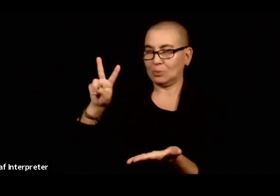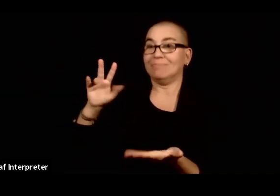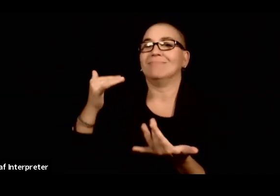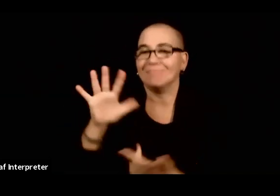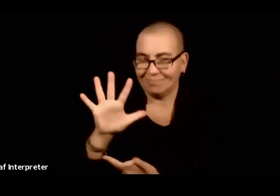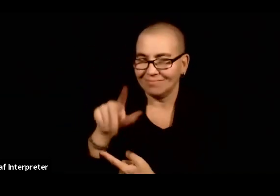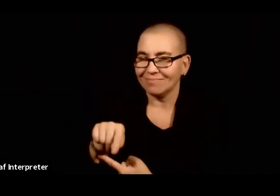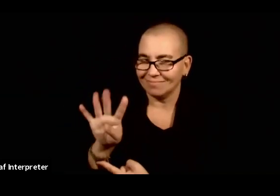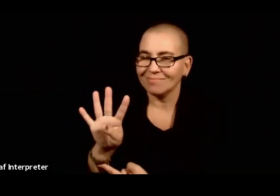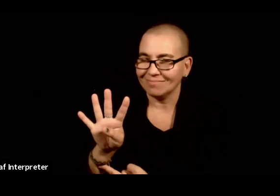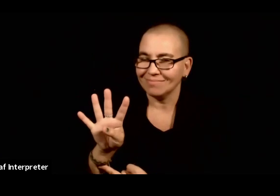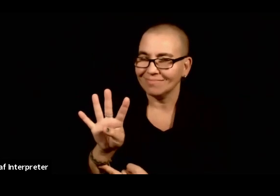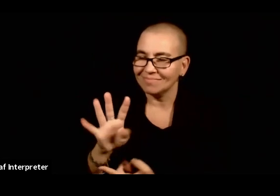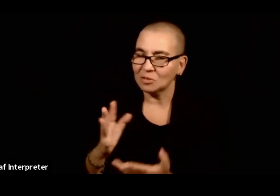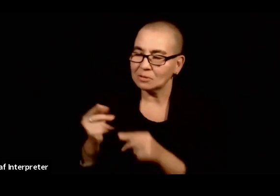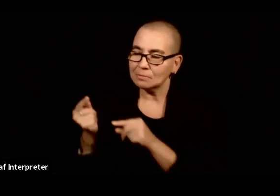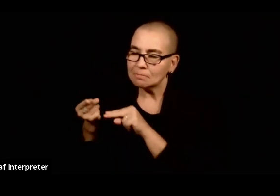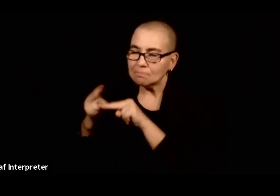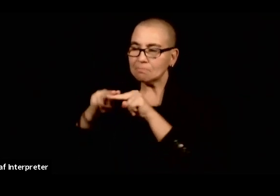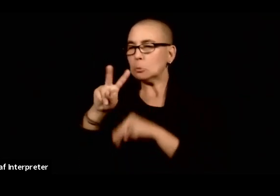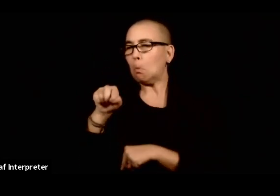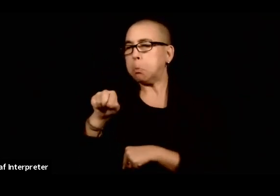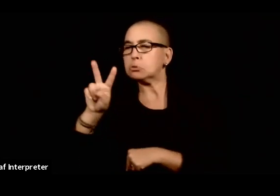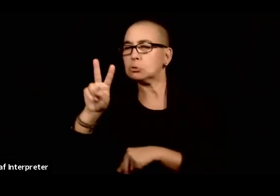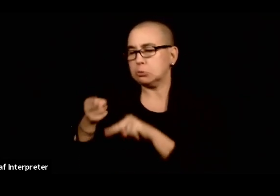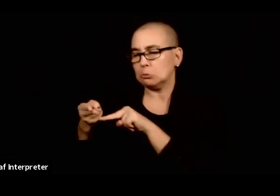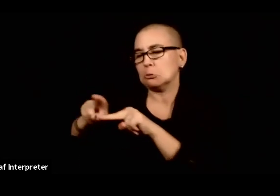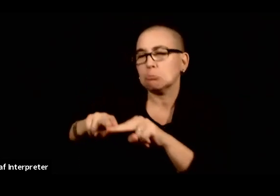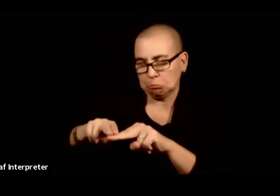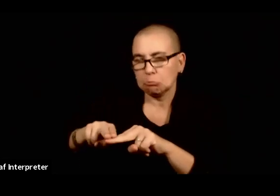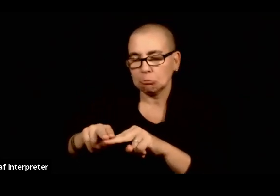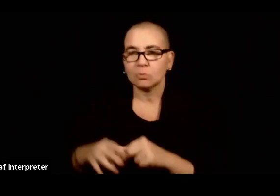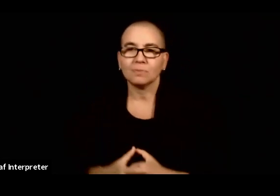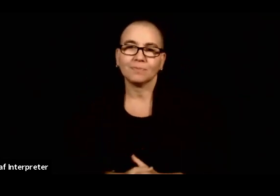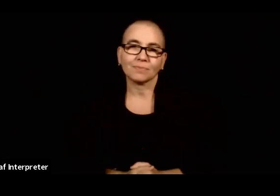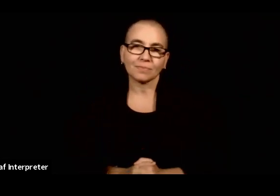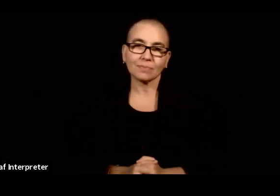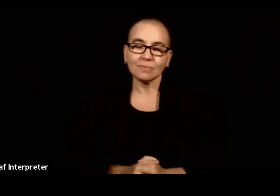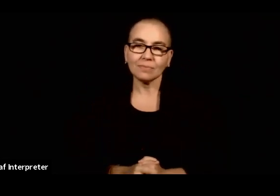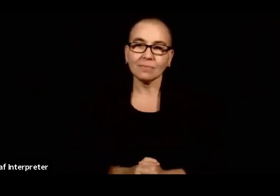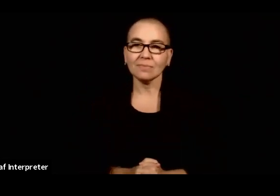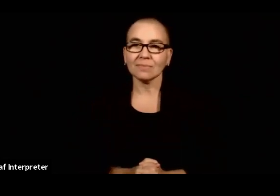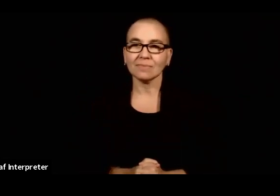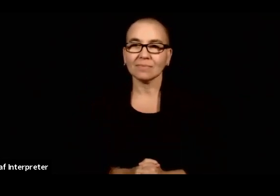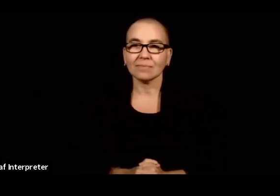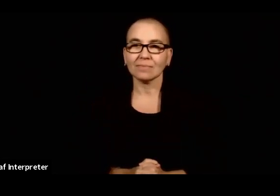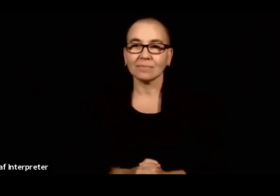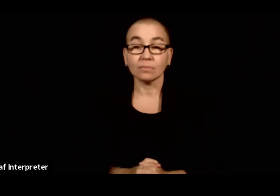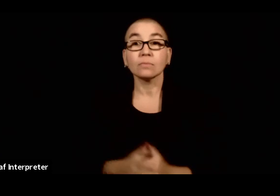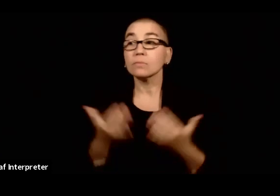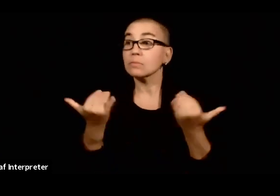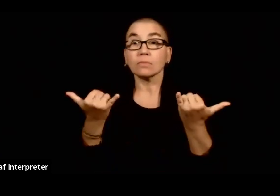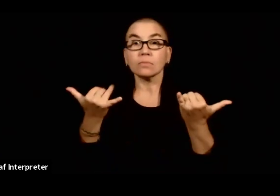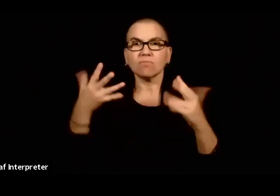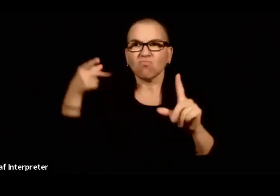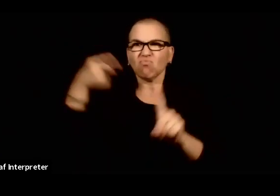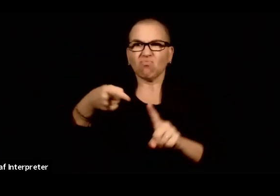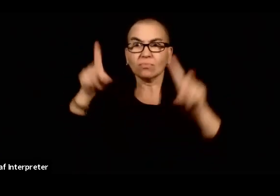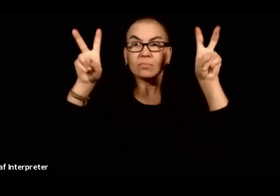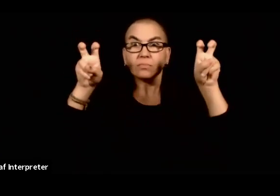talked about on prior calls. So to today's special topic on long-term care visitation